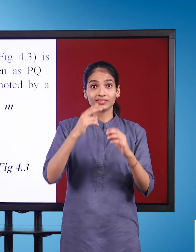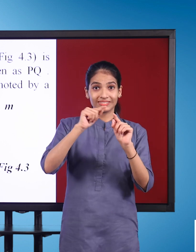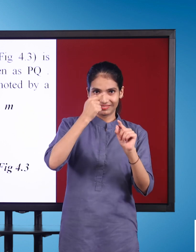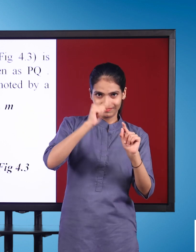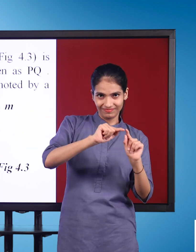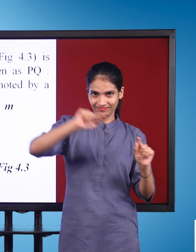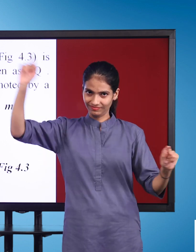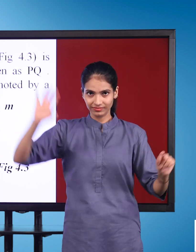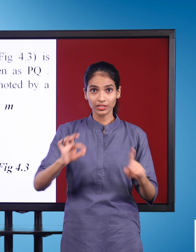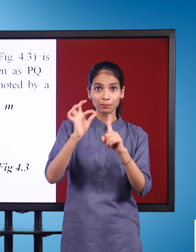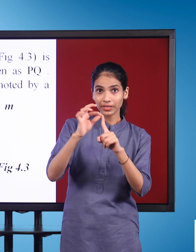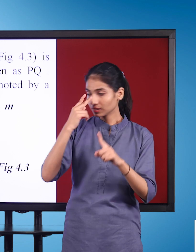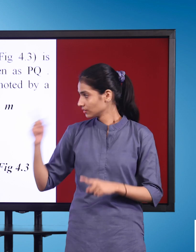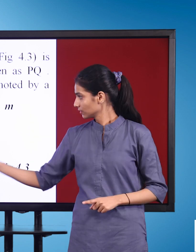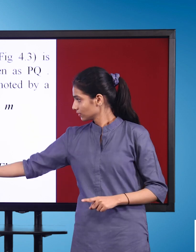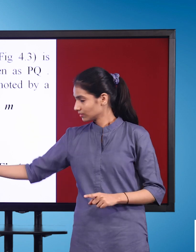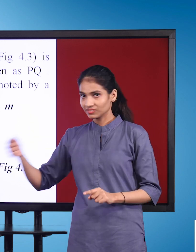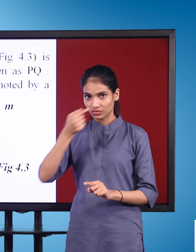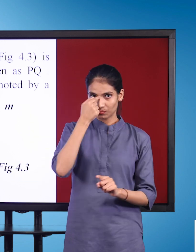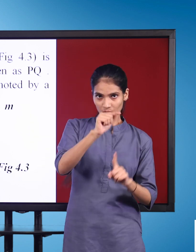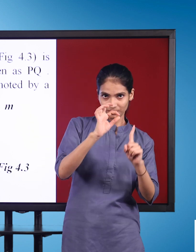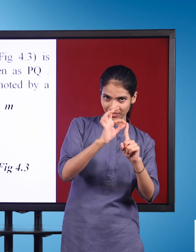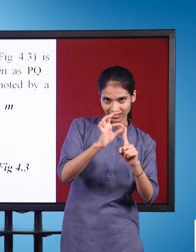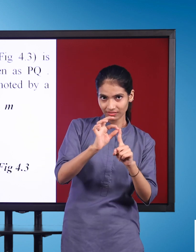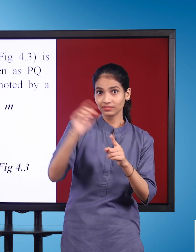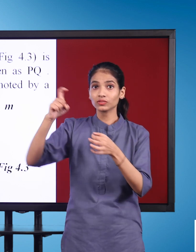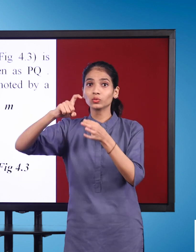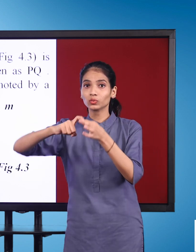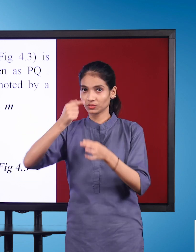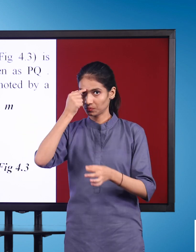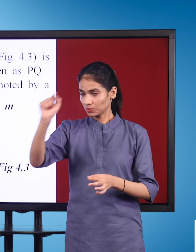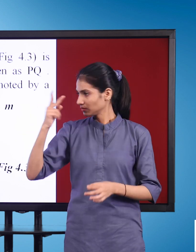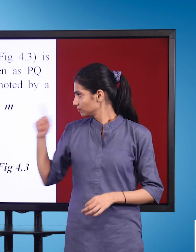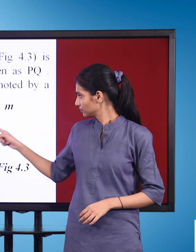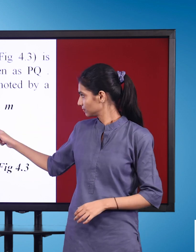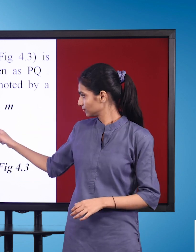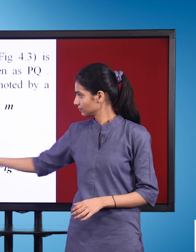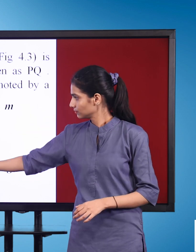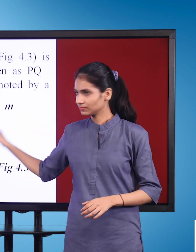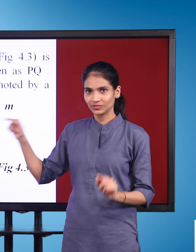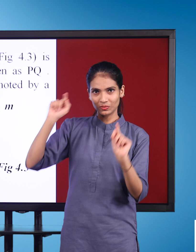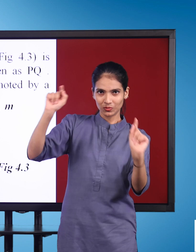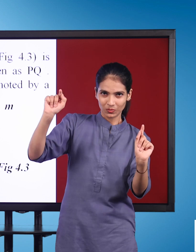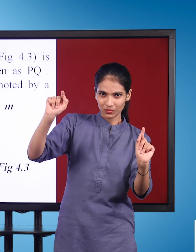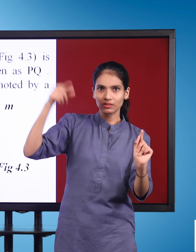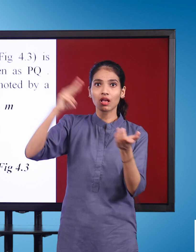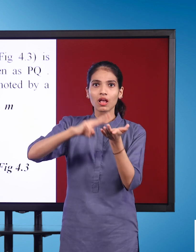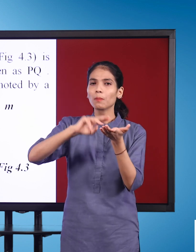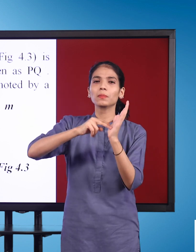is that of a line PQ, written as PQ with an overhead extended arrow bar.